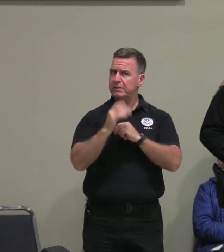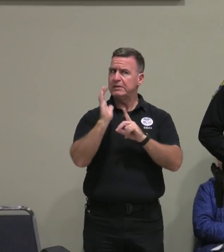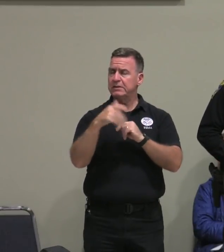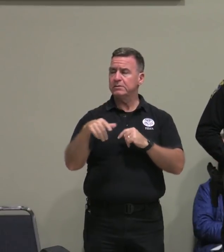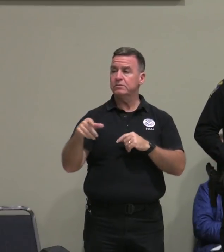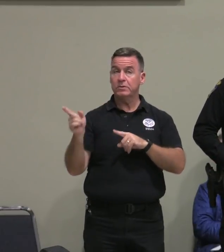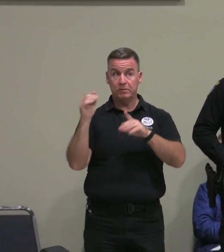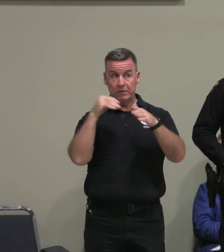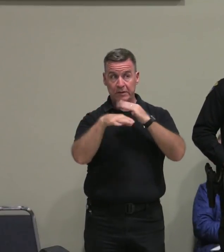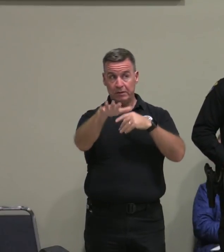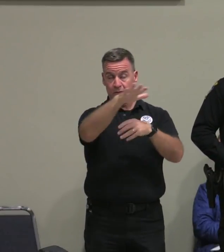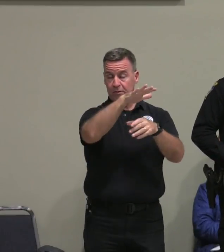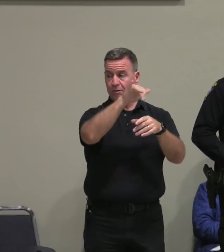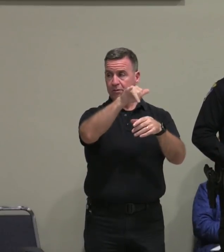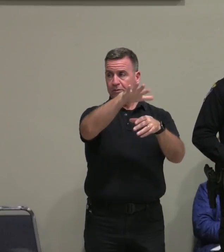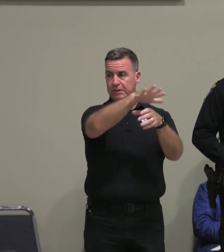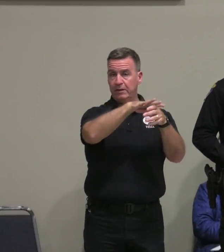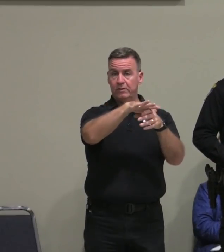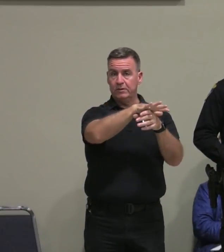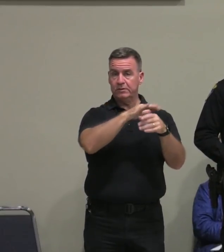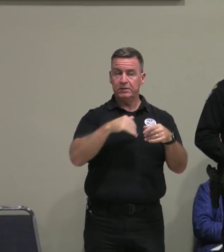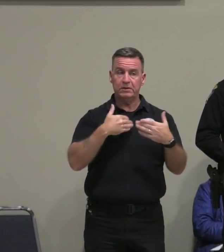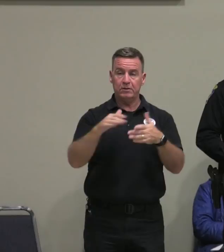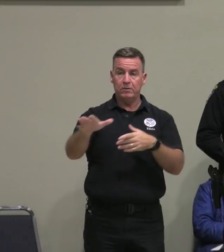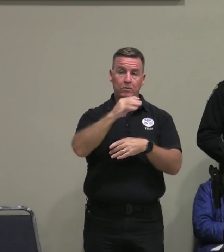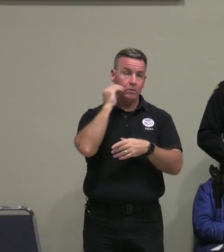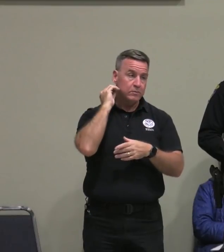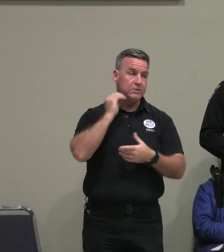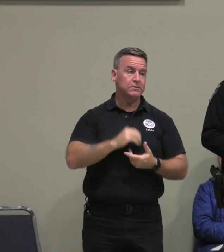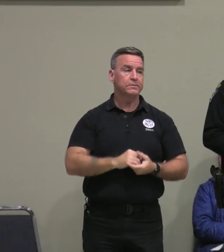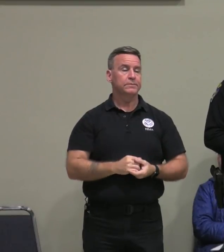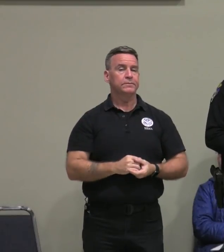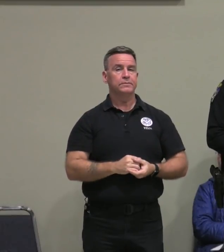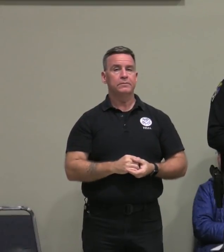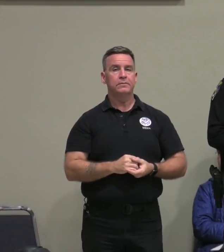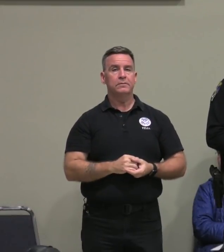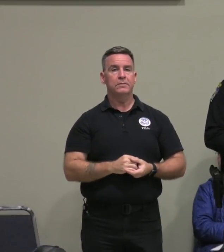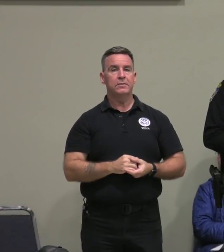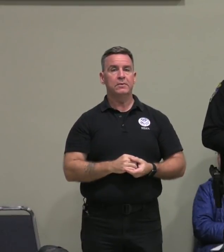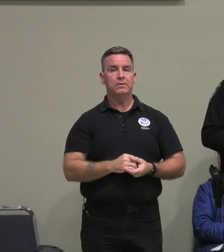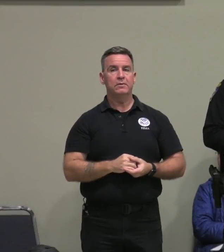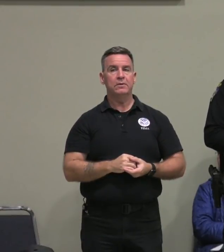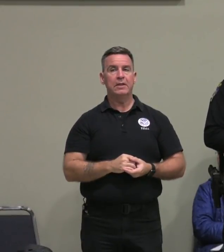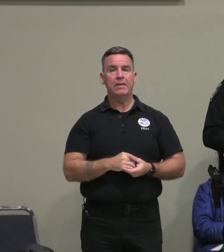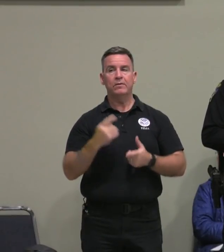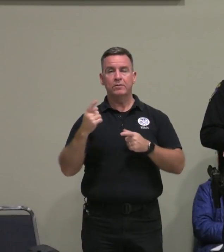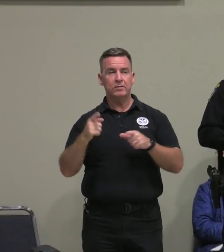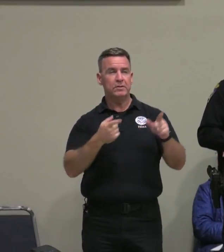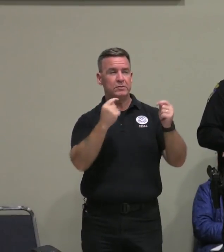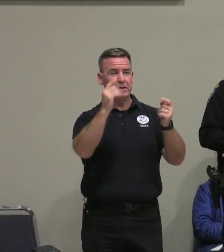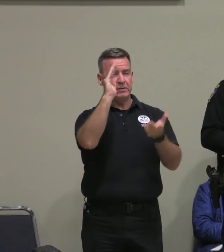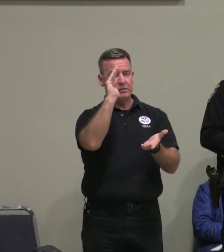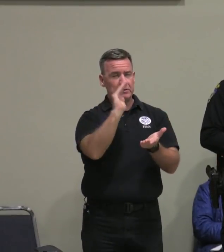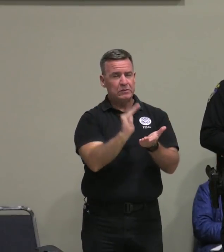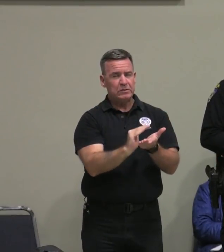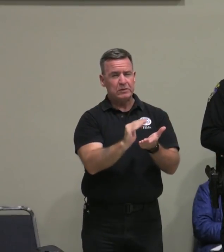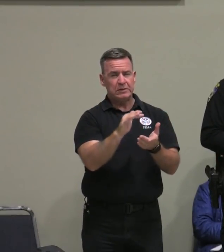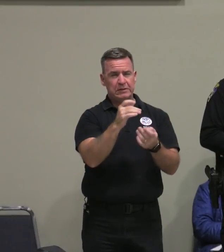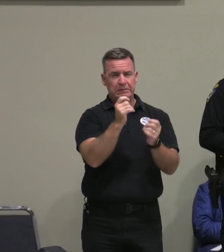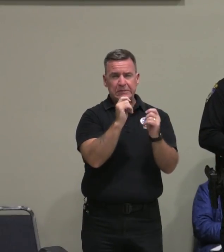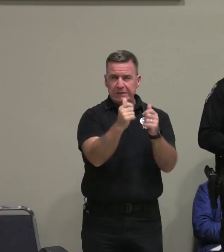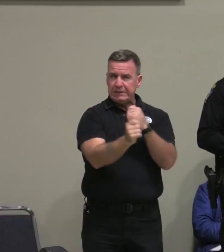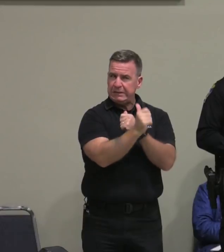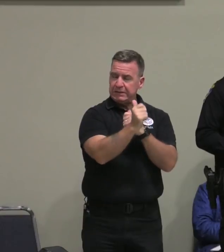when you re-enter into those areas around your homes and residences. While we're going up there and mitigating the immediate hazards,